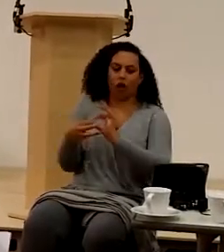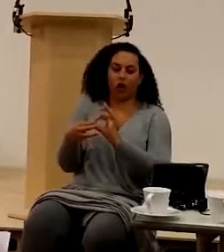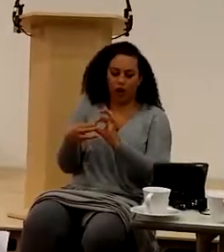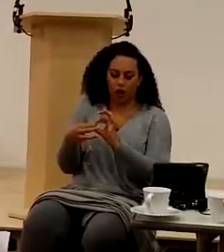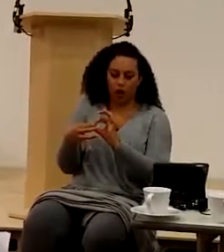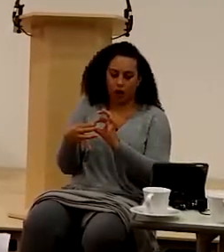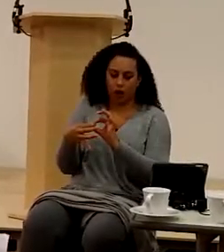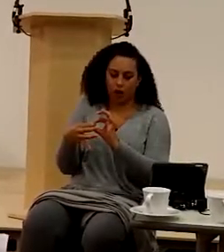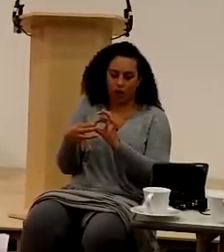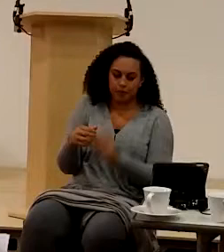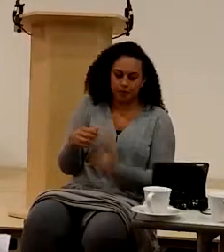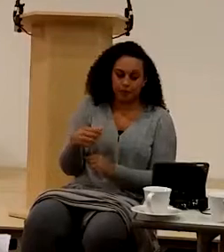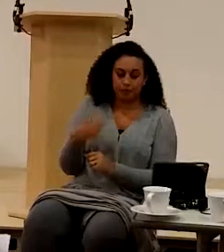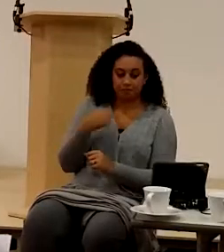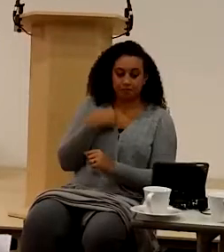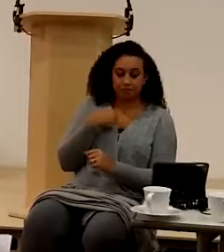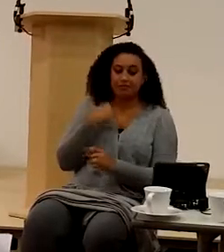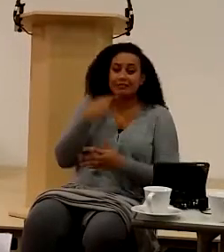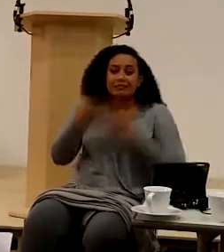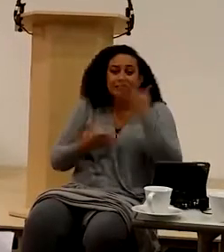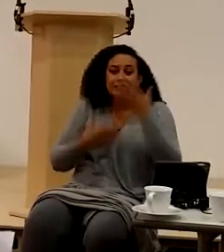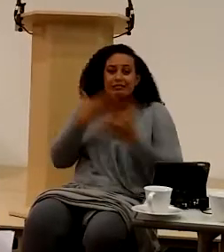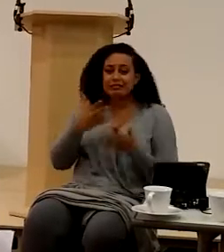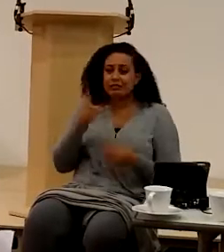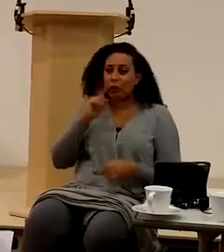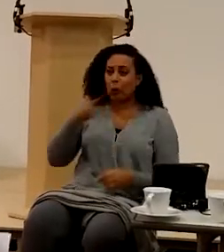accessible transport and